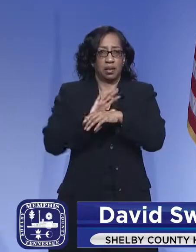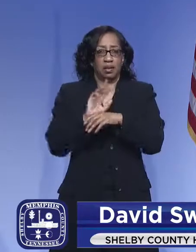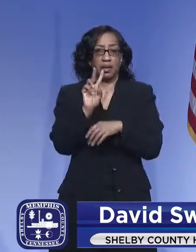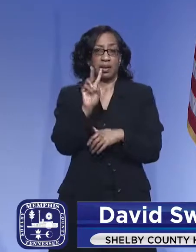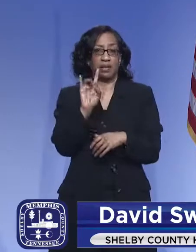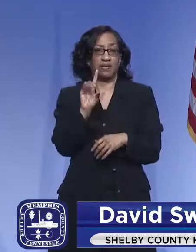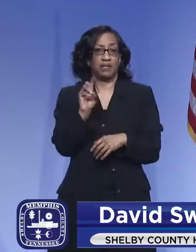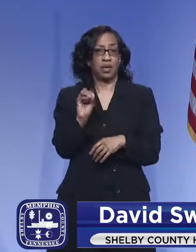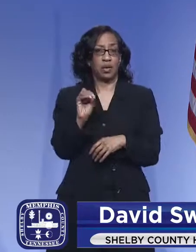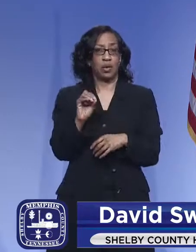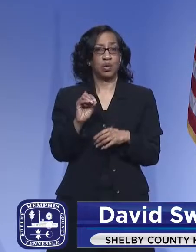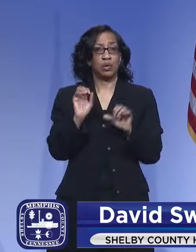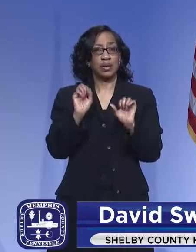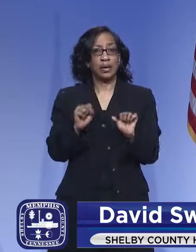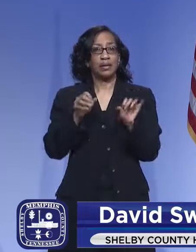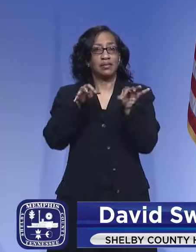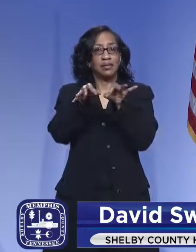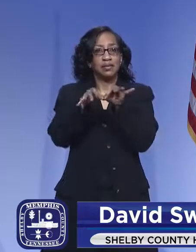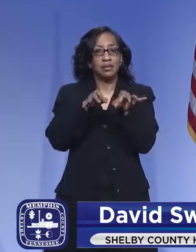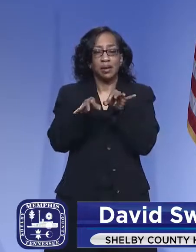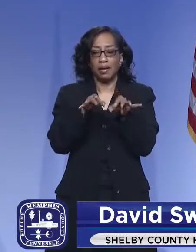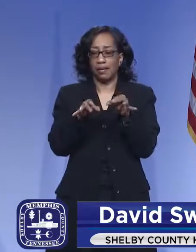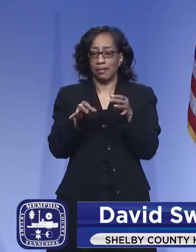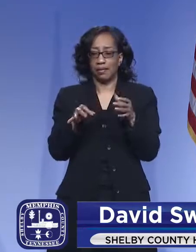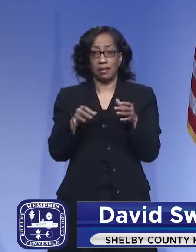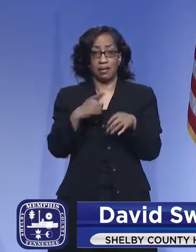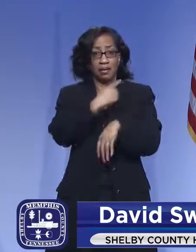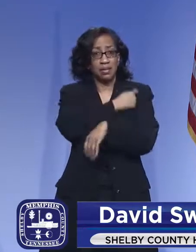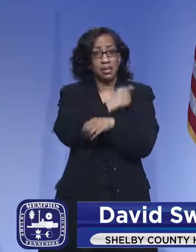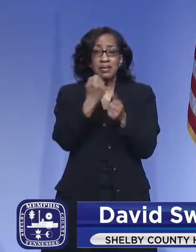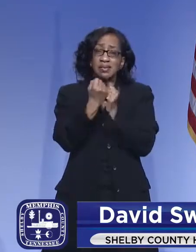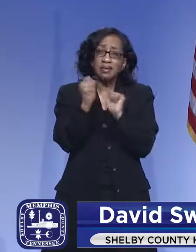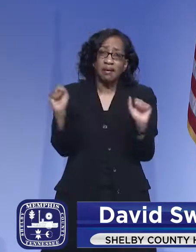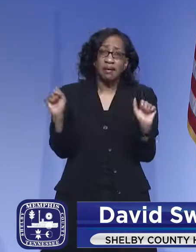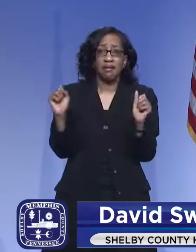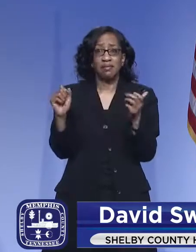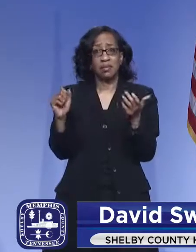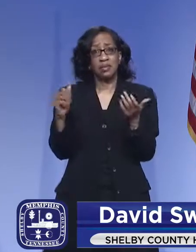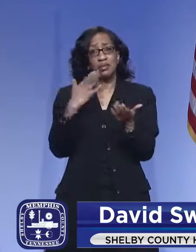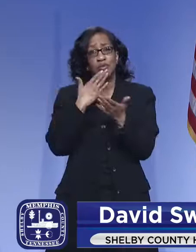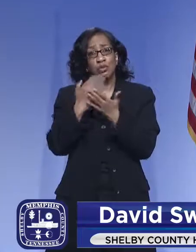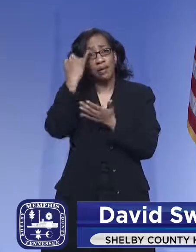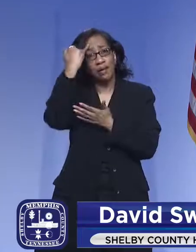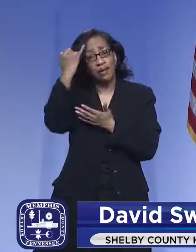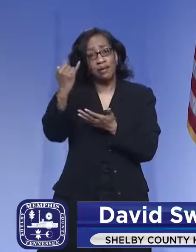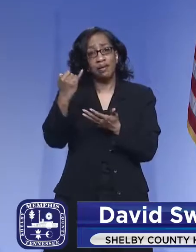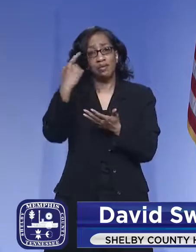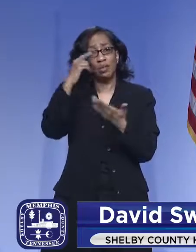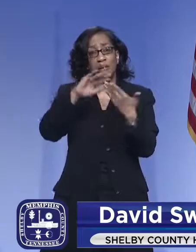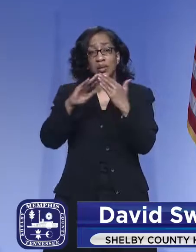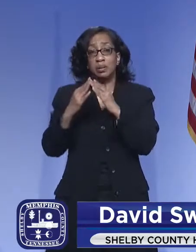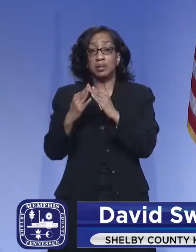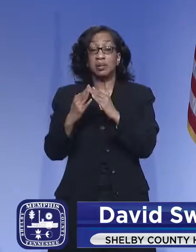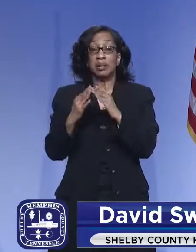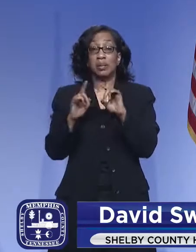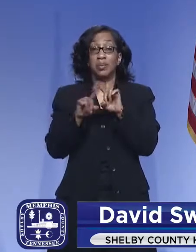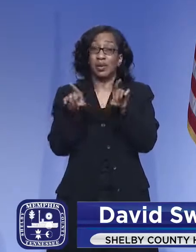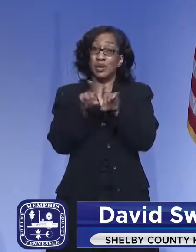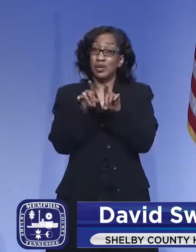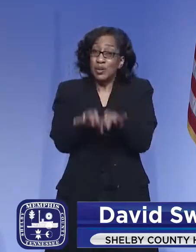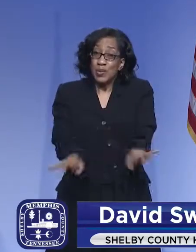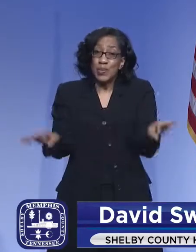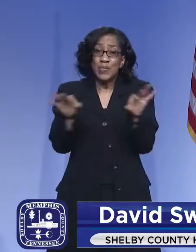opportunities for him to talk about the safety and efficacy of the vaccine for the community. but certainly the word of mouth,